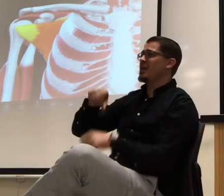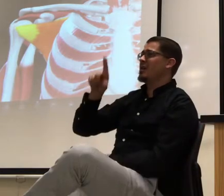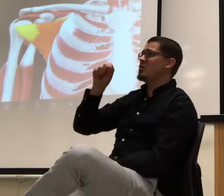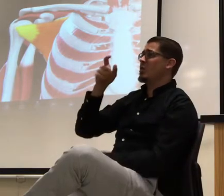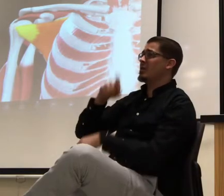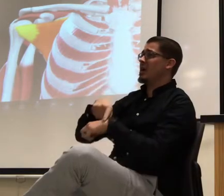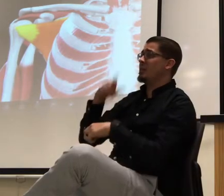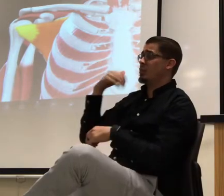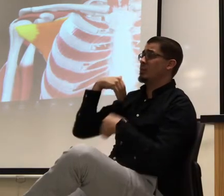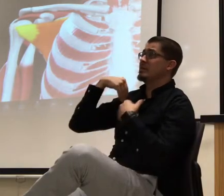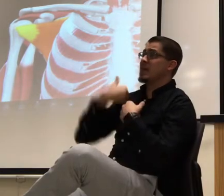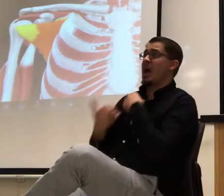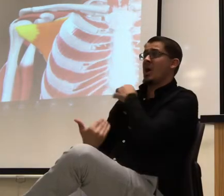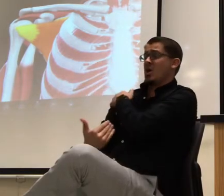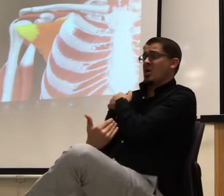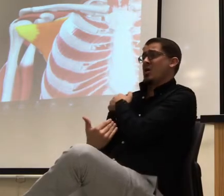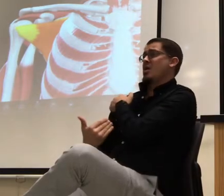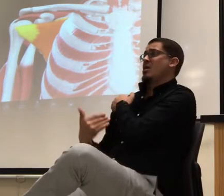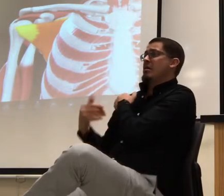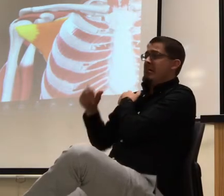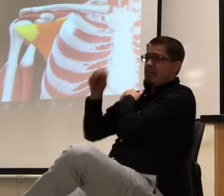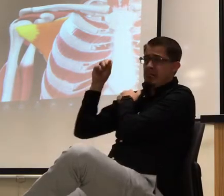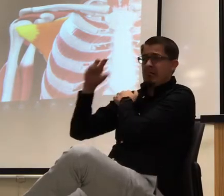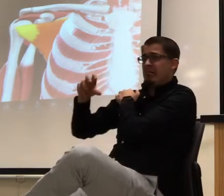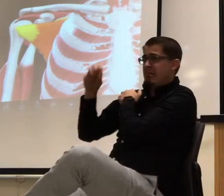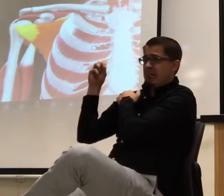arm feels. You'll be tired, okay?